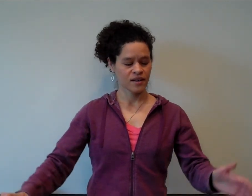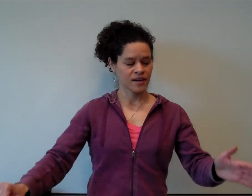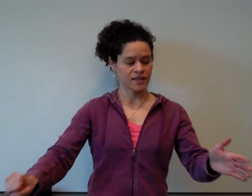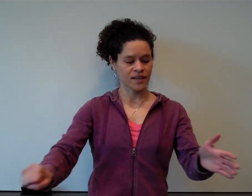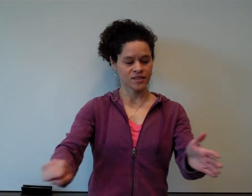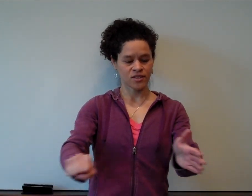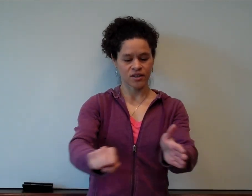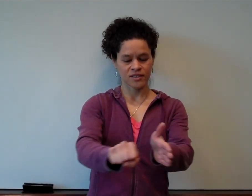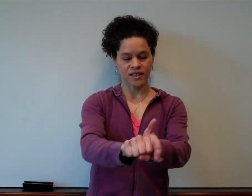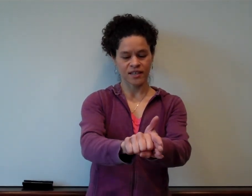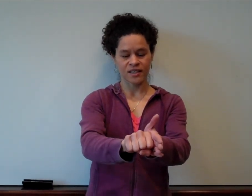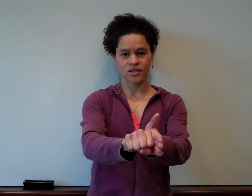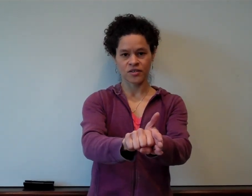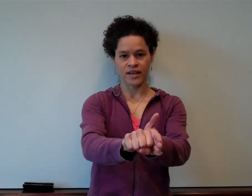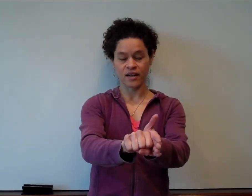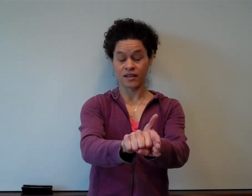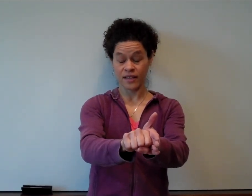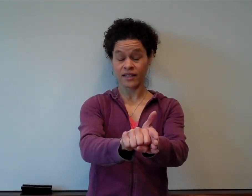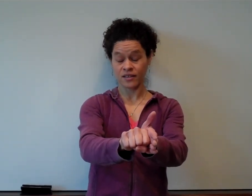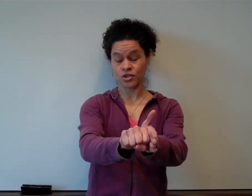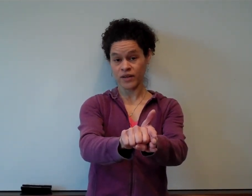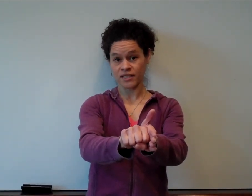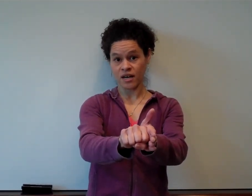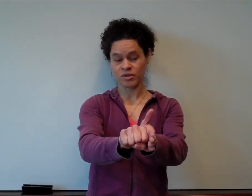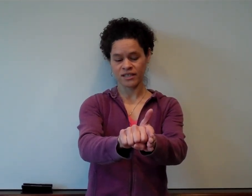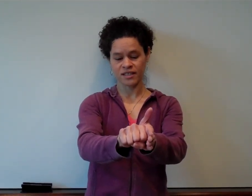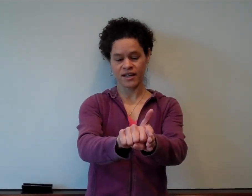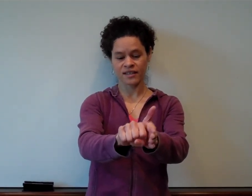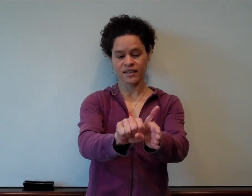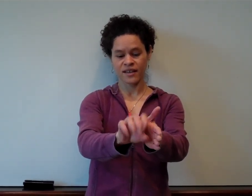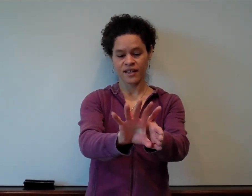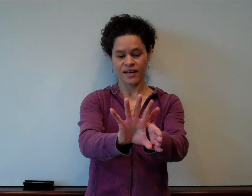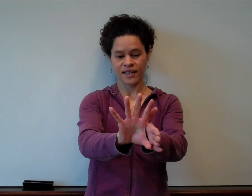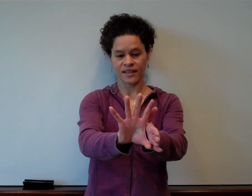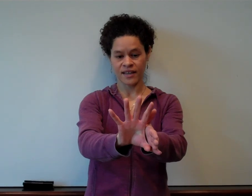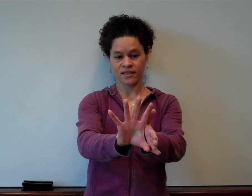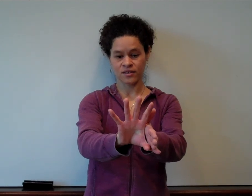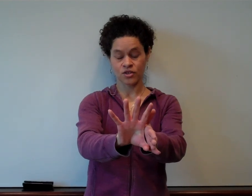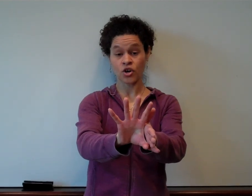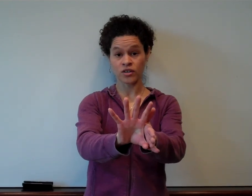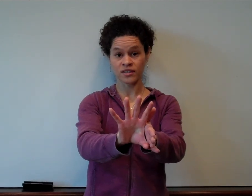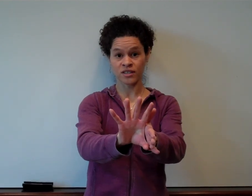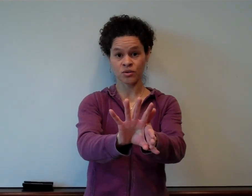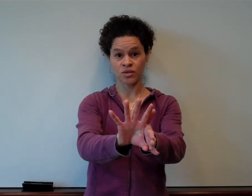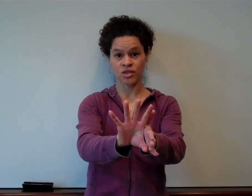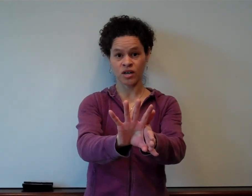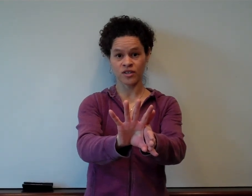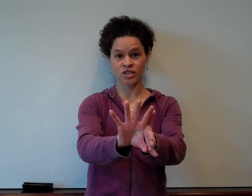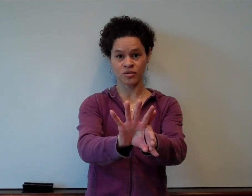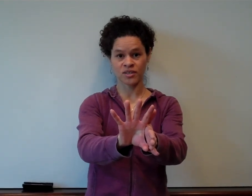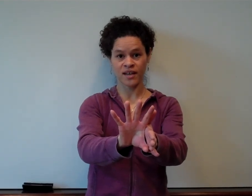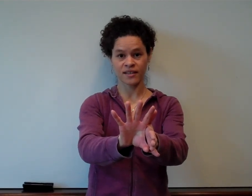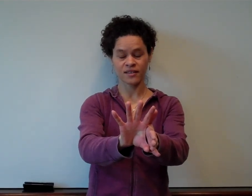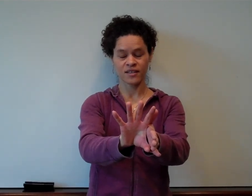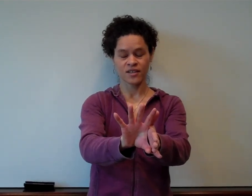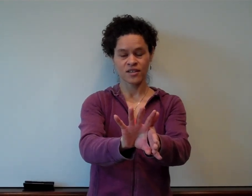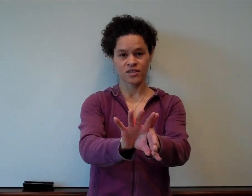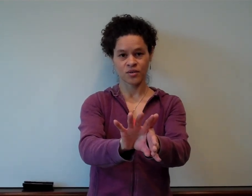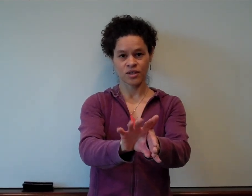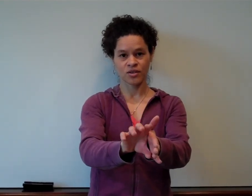And that starts like an indirect, like a direct object sign, and then turns into a star of the show sign. So